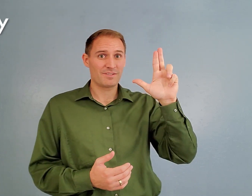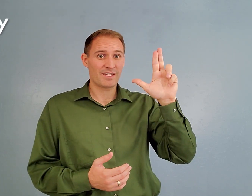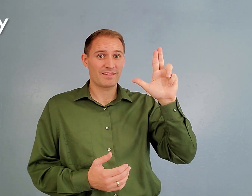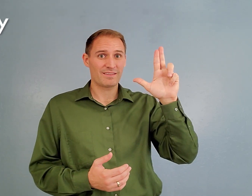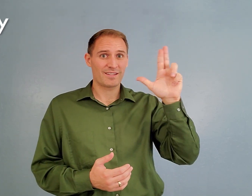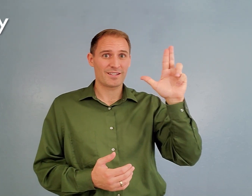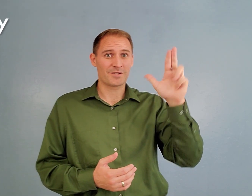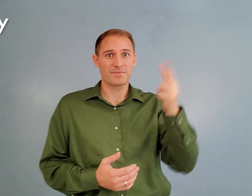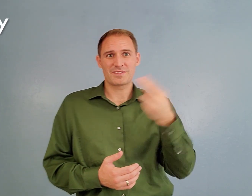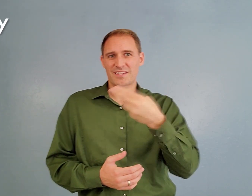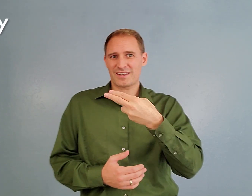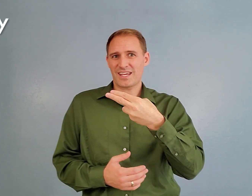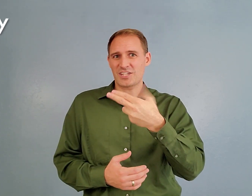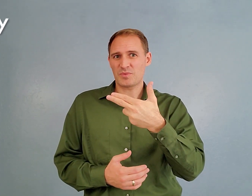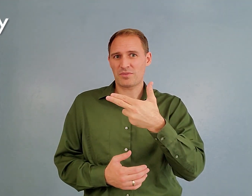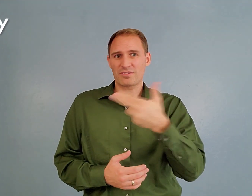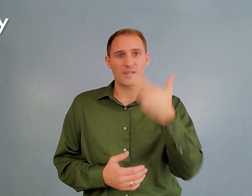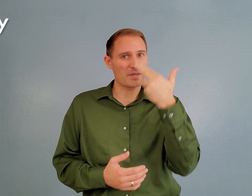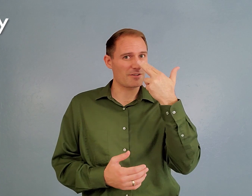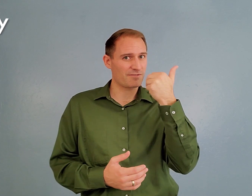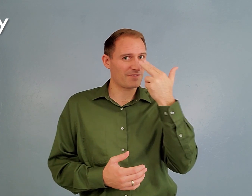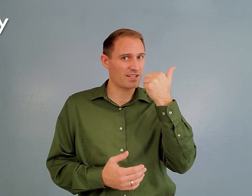take, it's like an H but with your thumb out, funny.